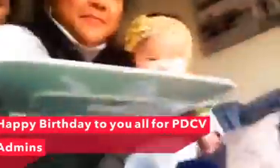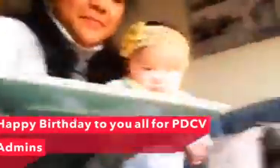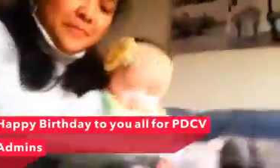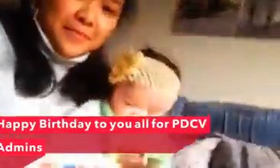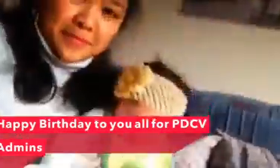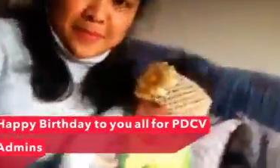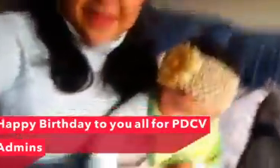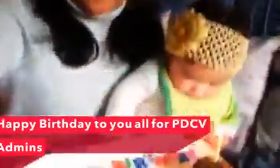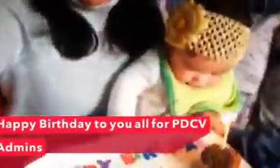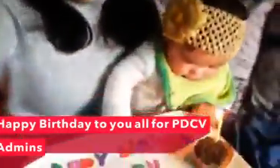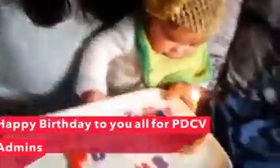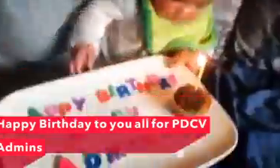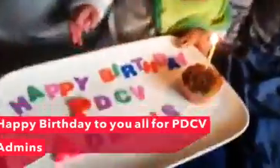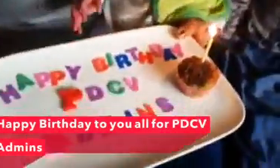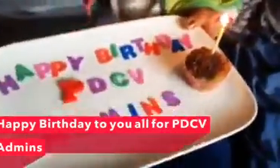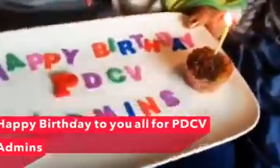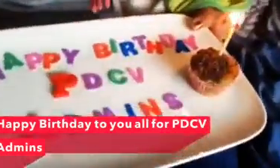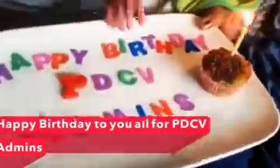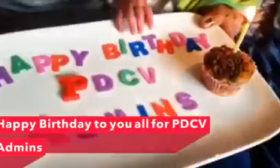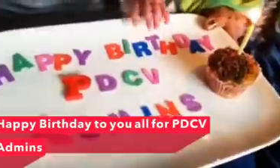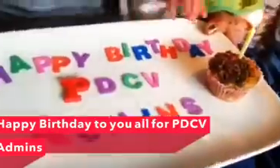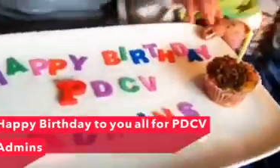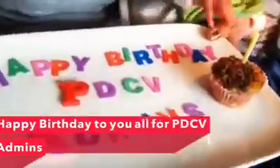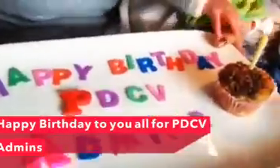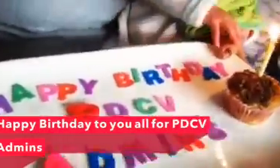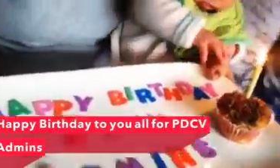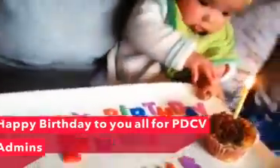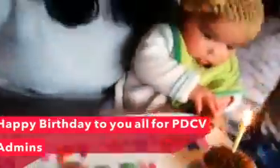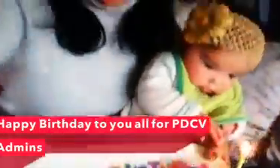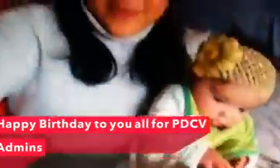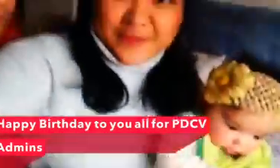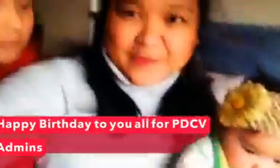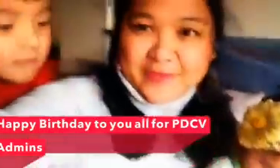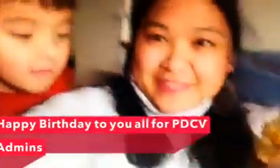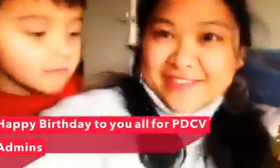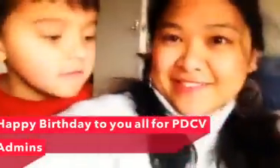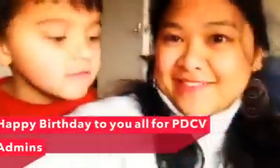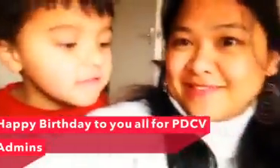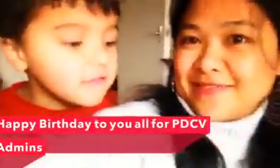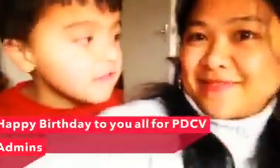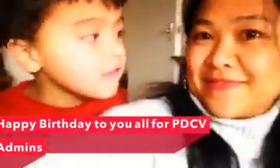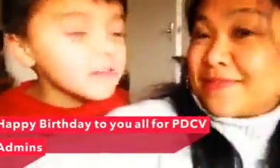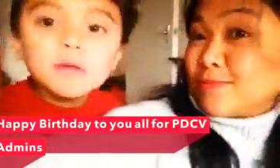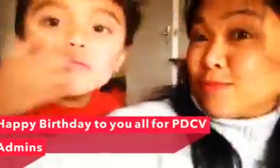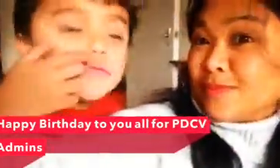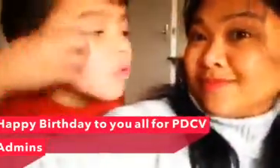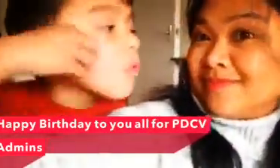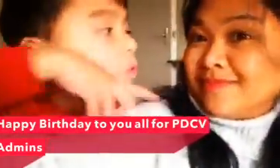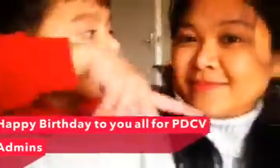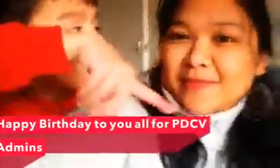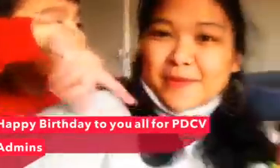Who don't do the same thing And the way you move